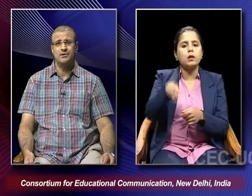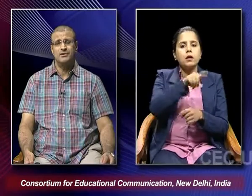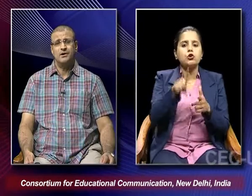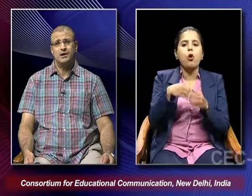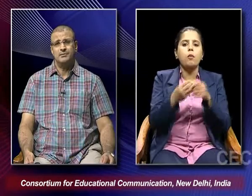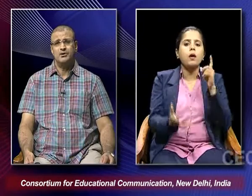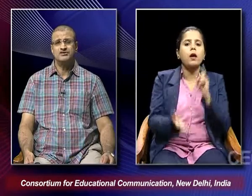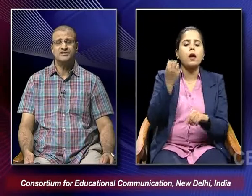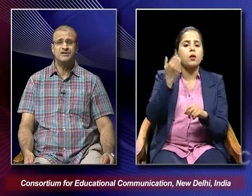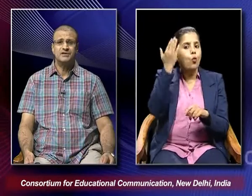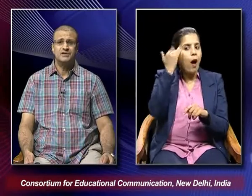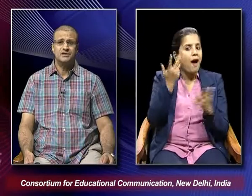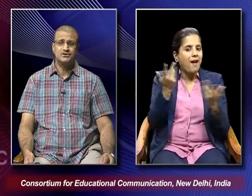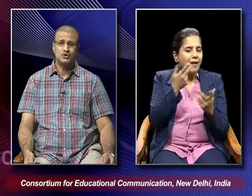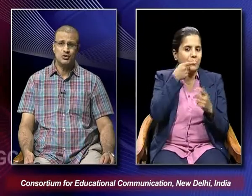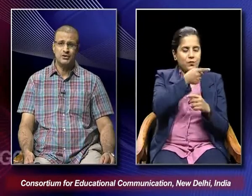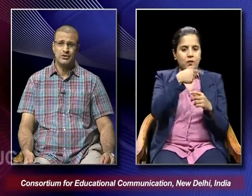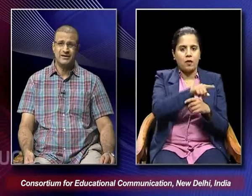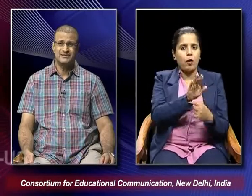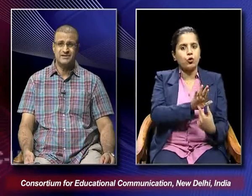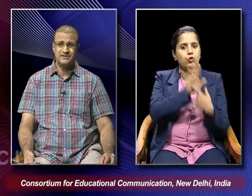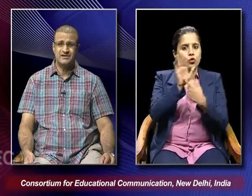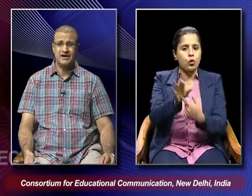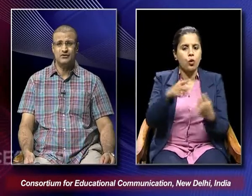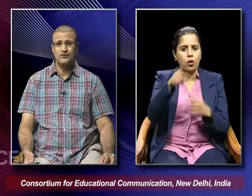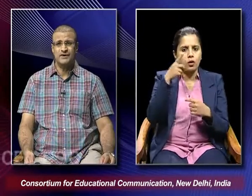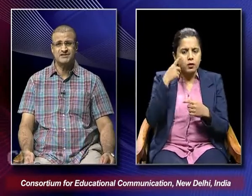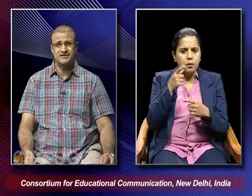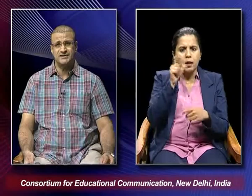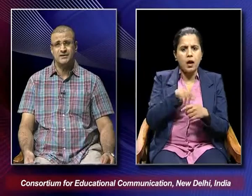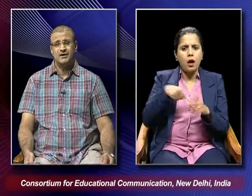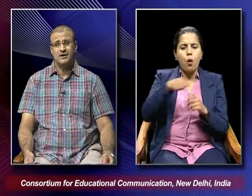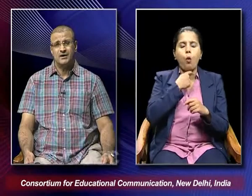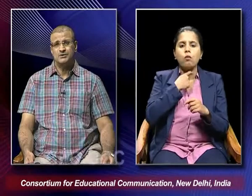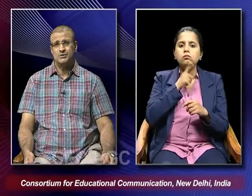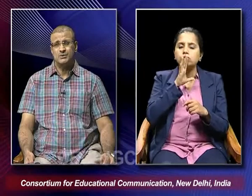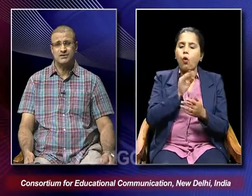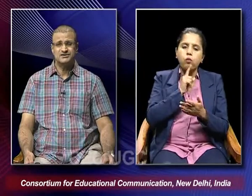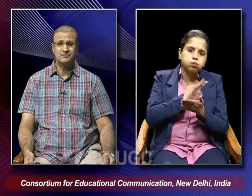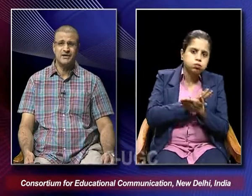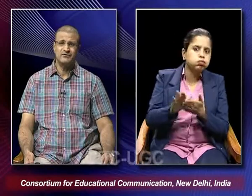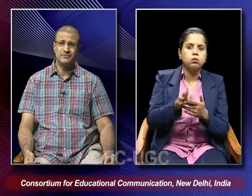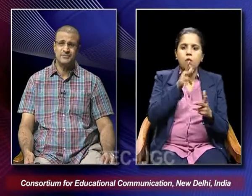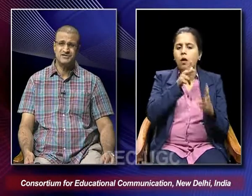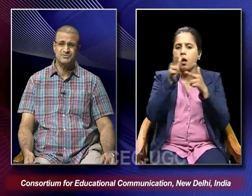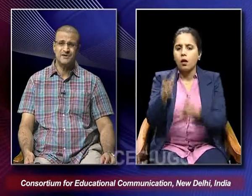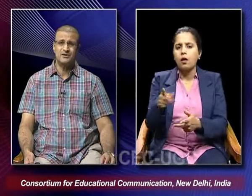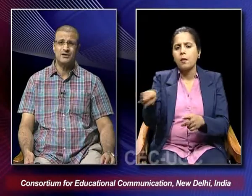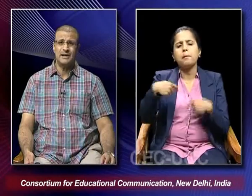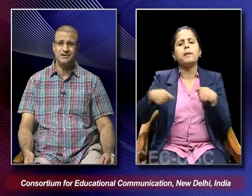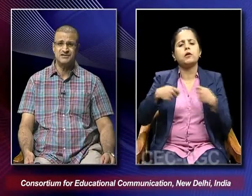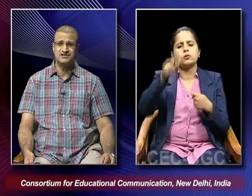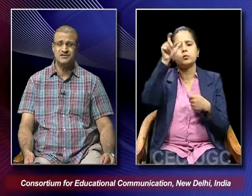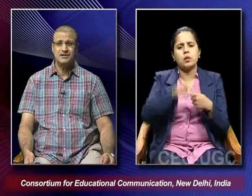job because he showed or exhibited the kind of honesty to some kind of a businessman or